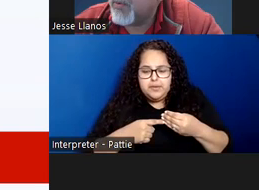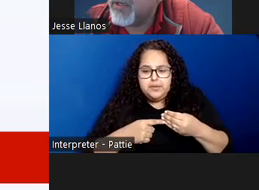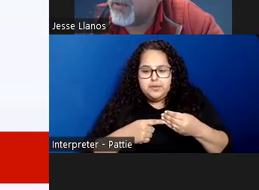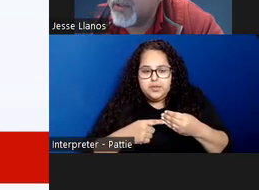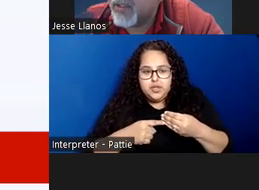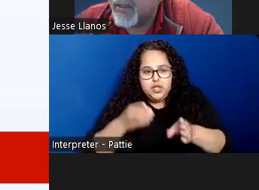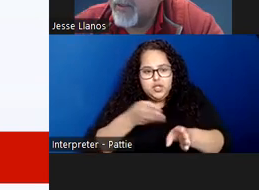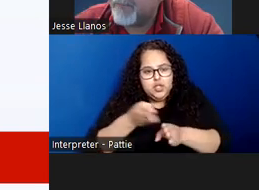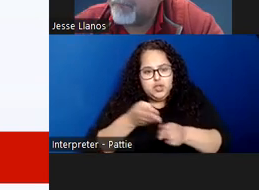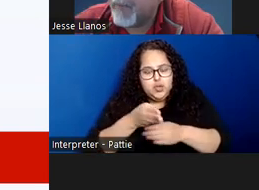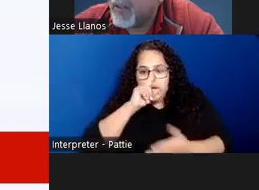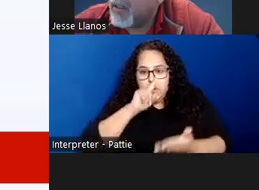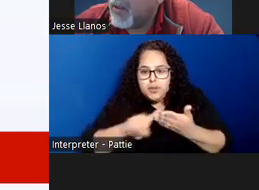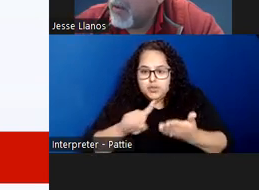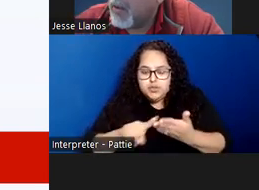career research.